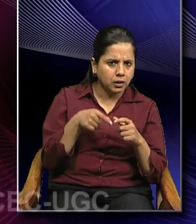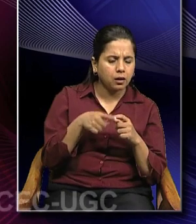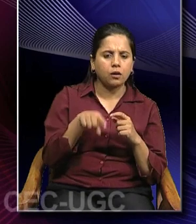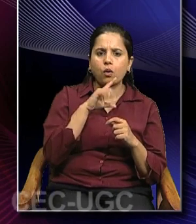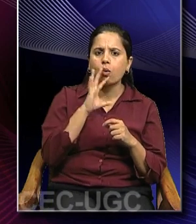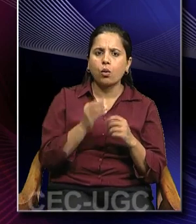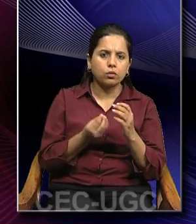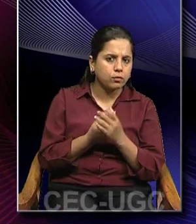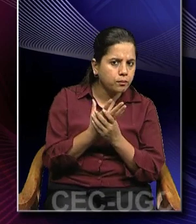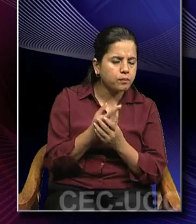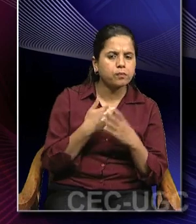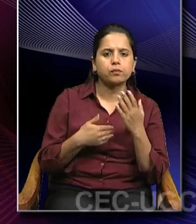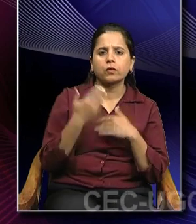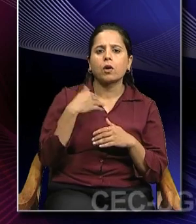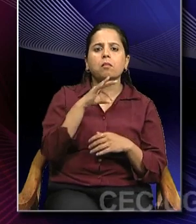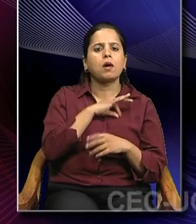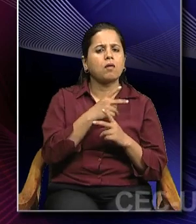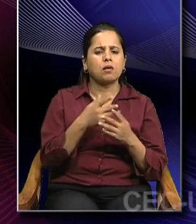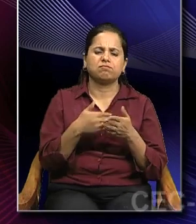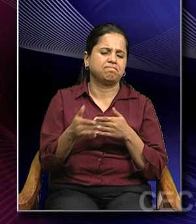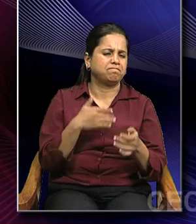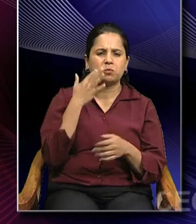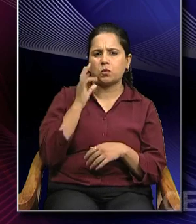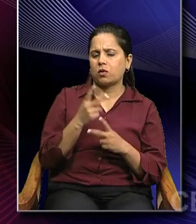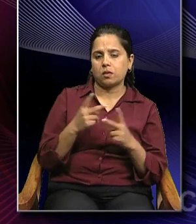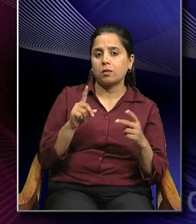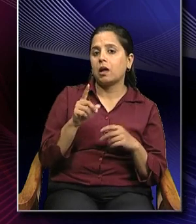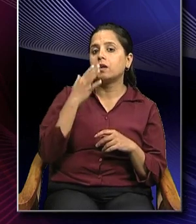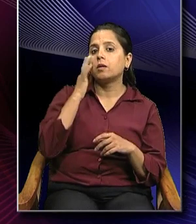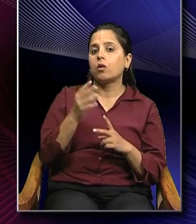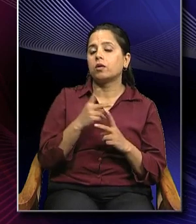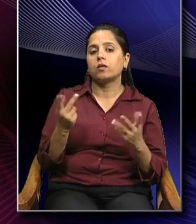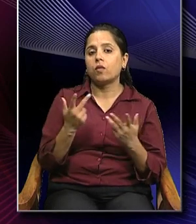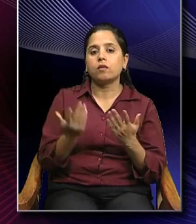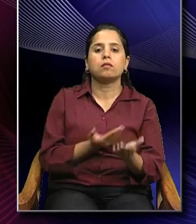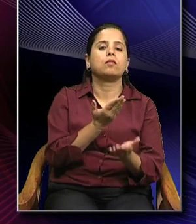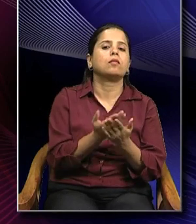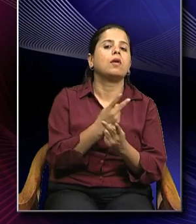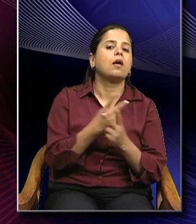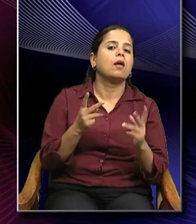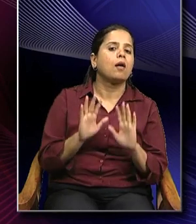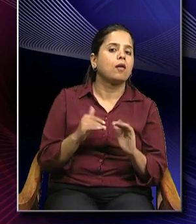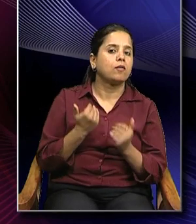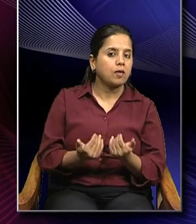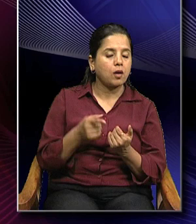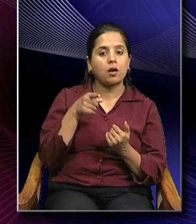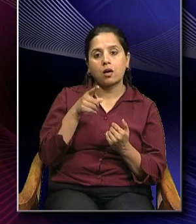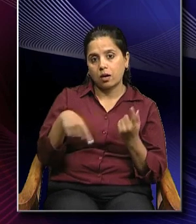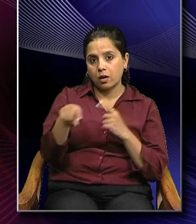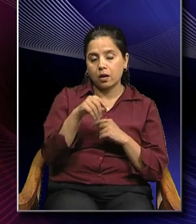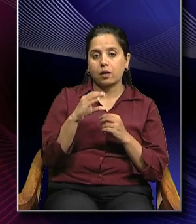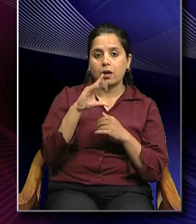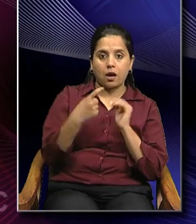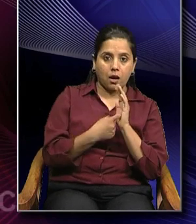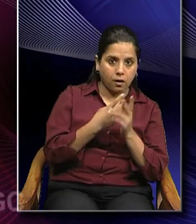origin, your past advantage, it hardly matters. What matters is the offering which you are presenting before your customers,